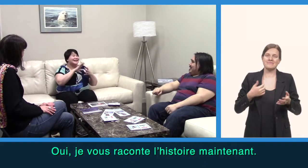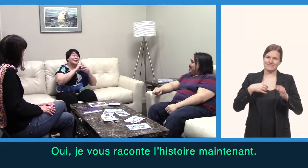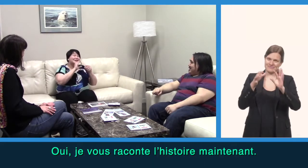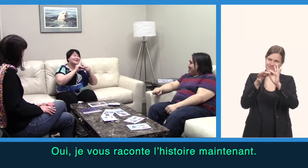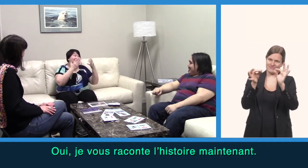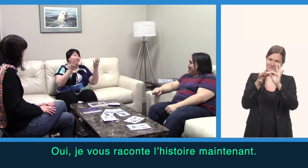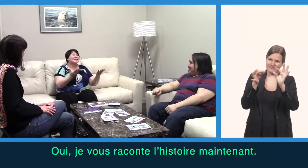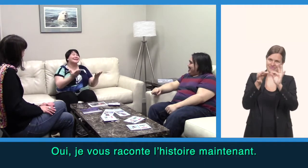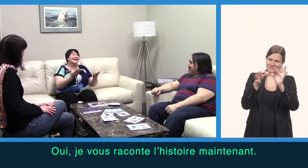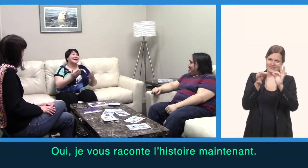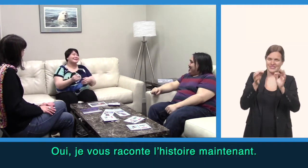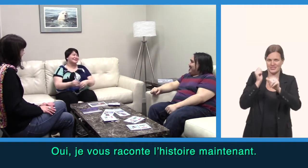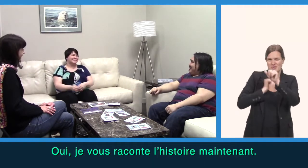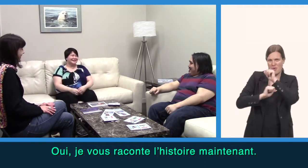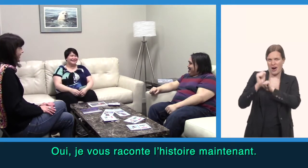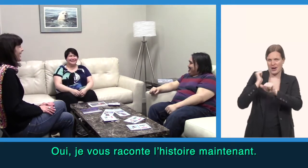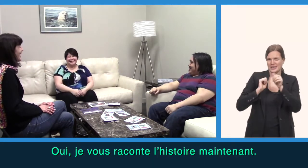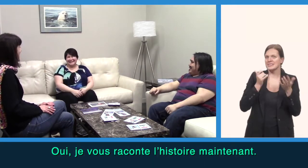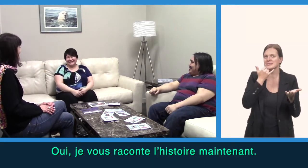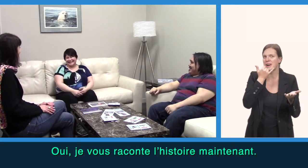I'm telling you the story now.